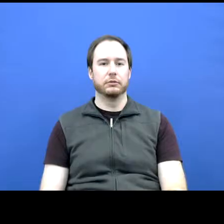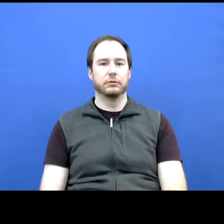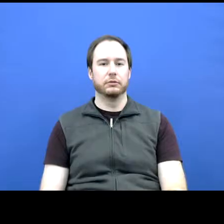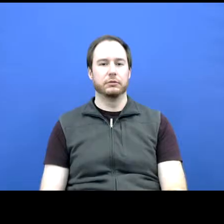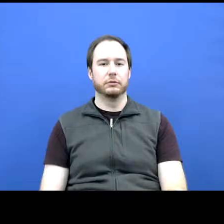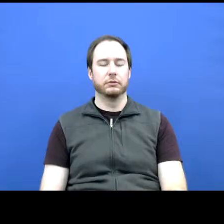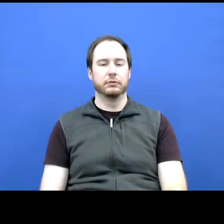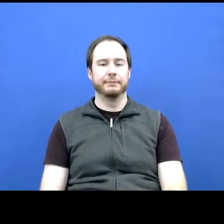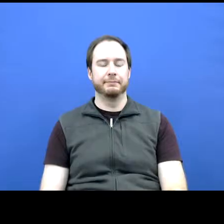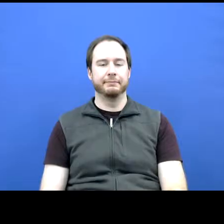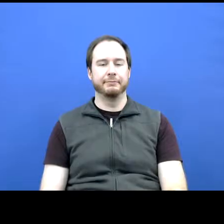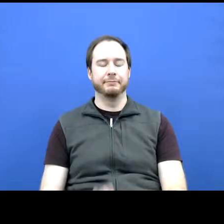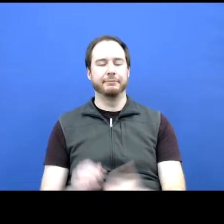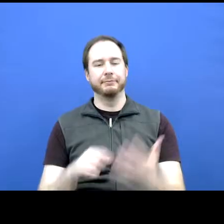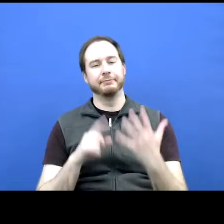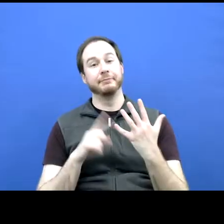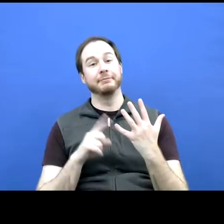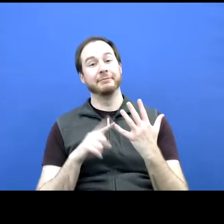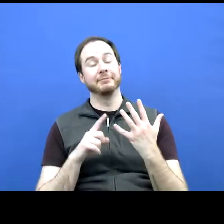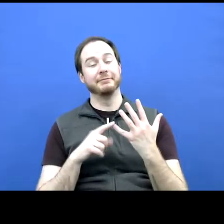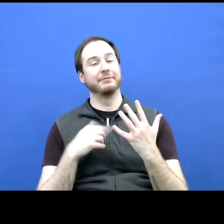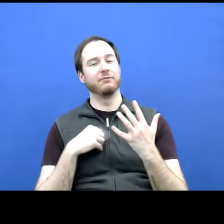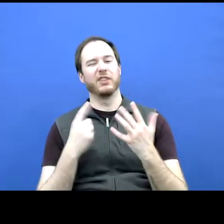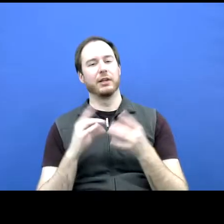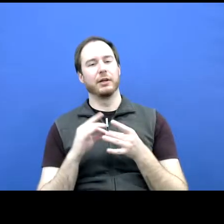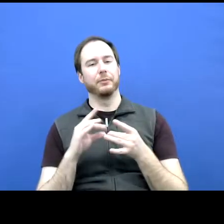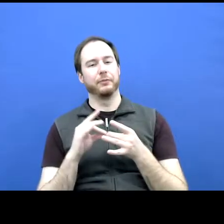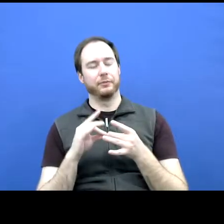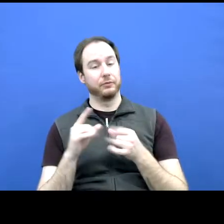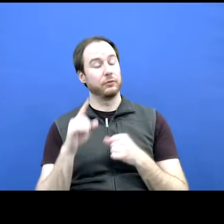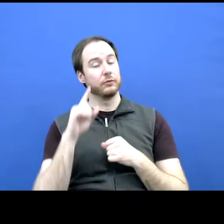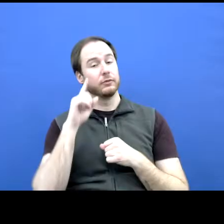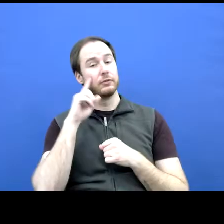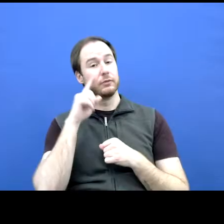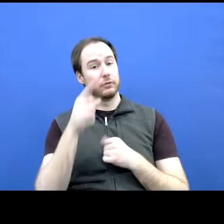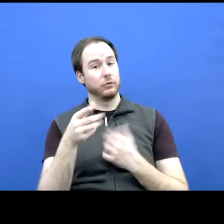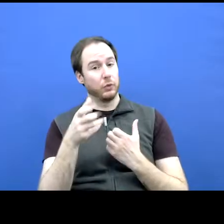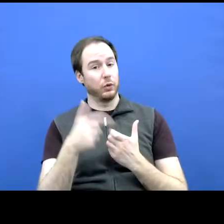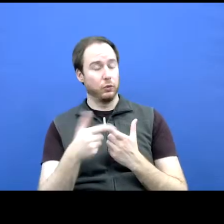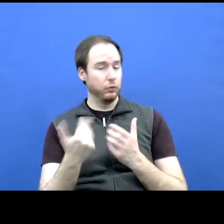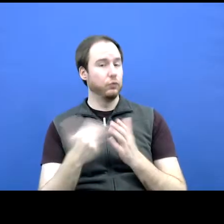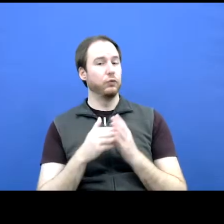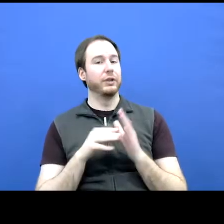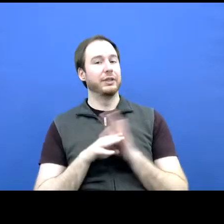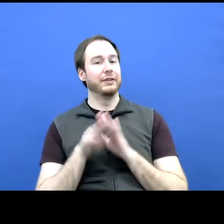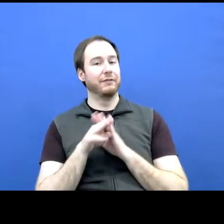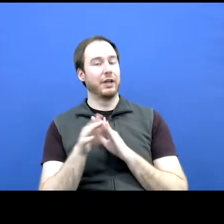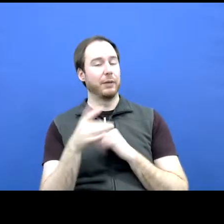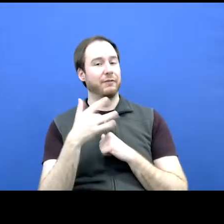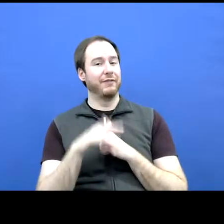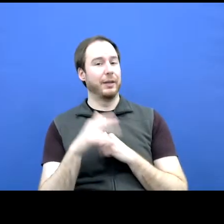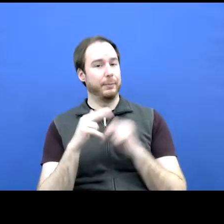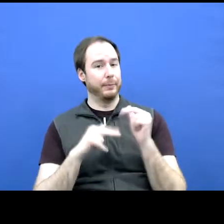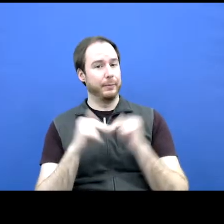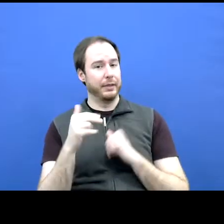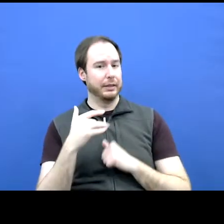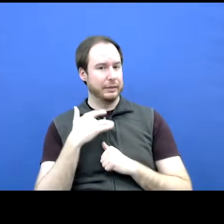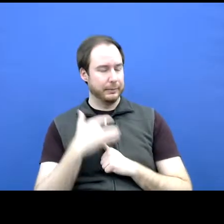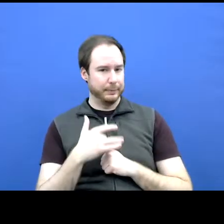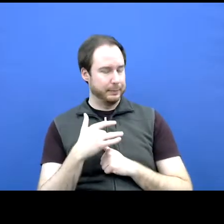I just have a comment, when people hear that you want to redevelop vacant buildings, they normally